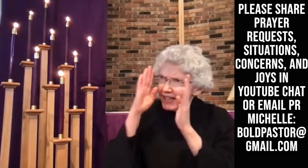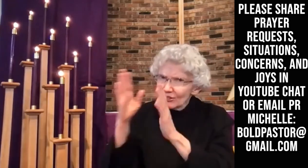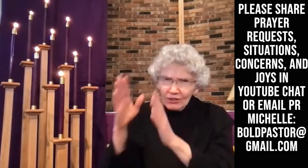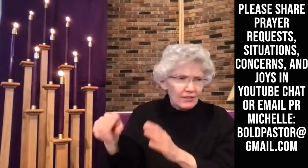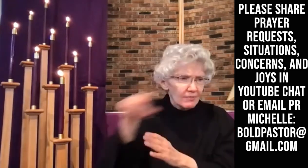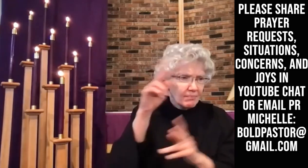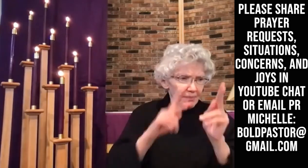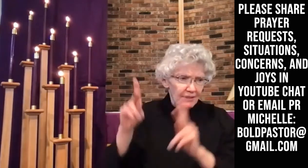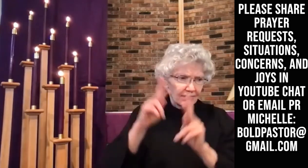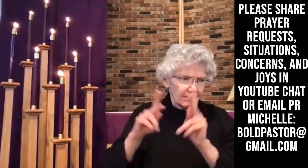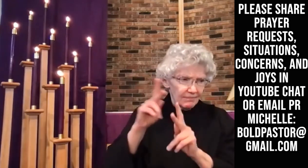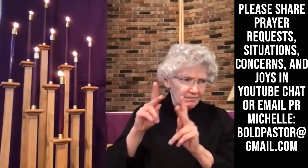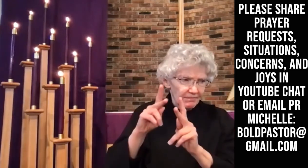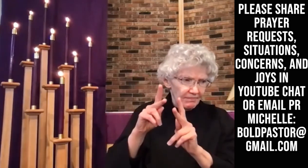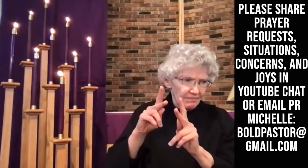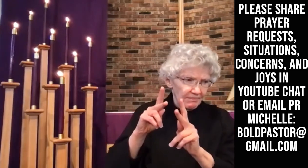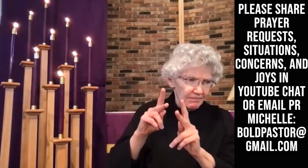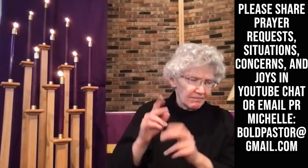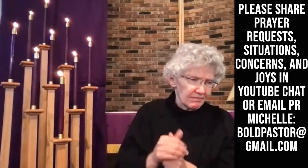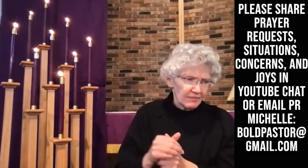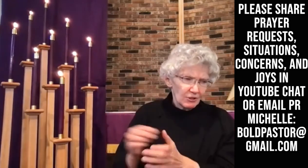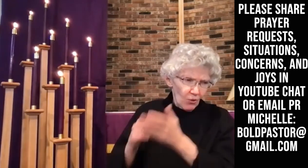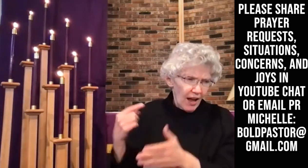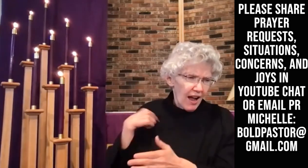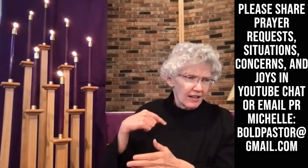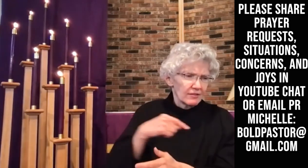and turn our attention toward our neighbors.